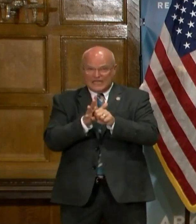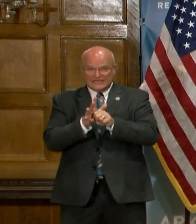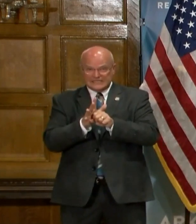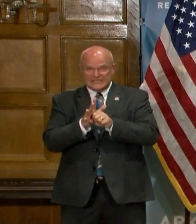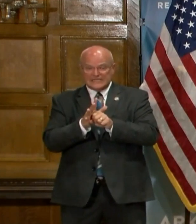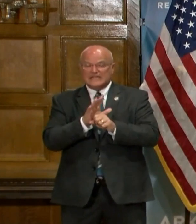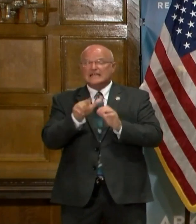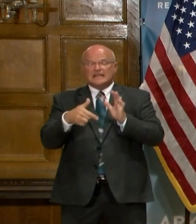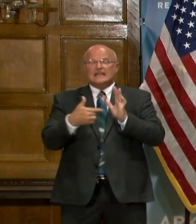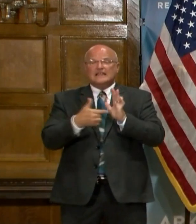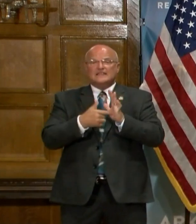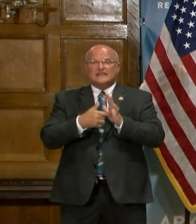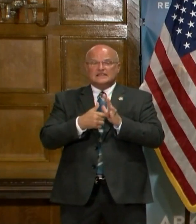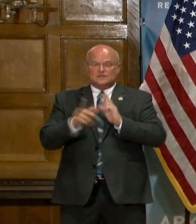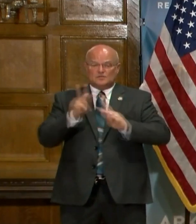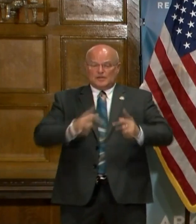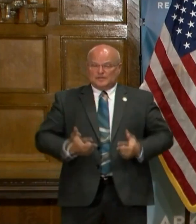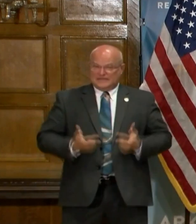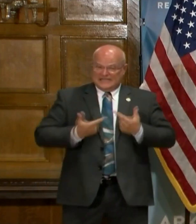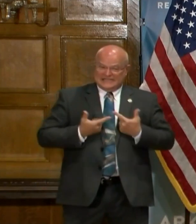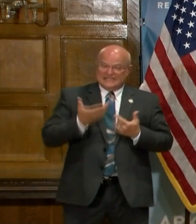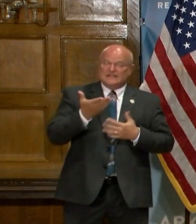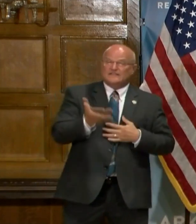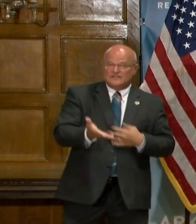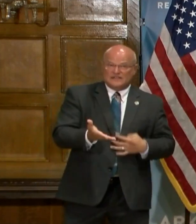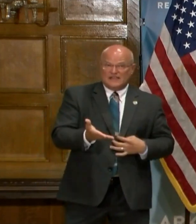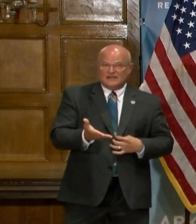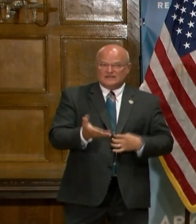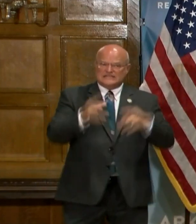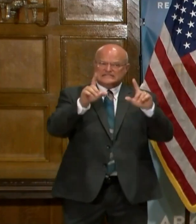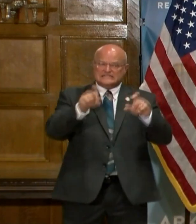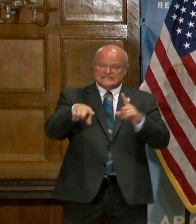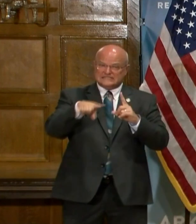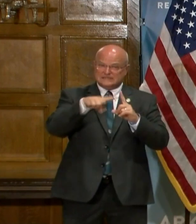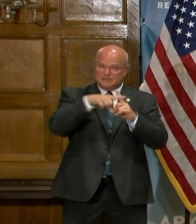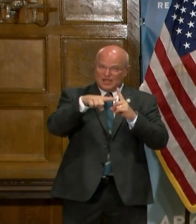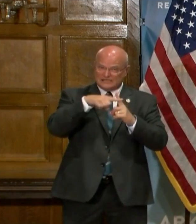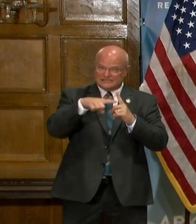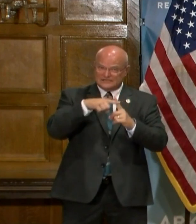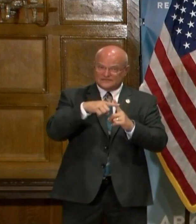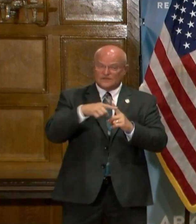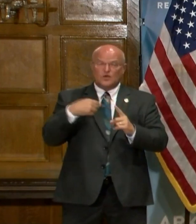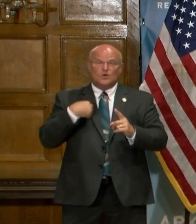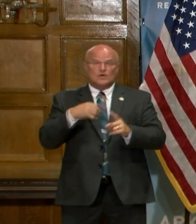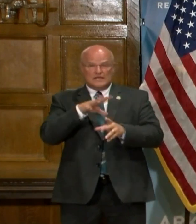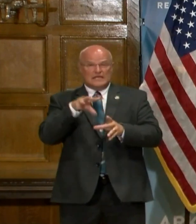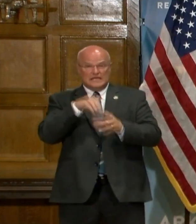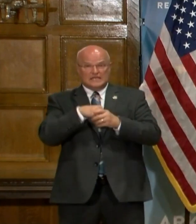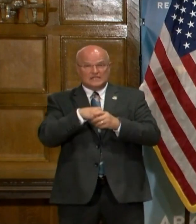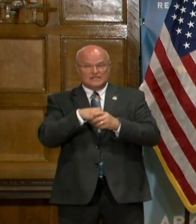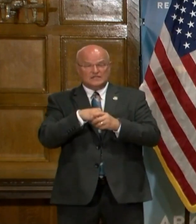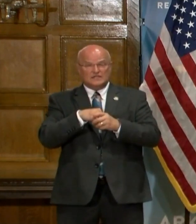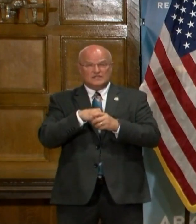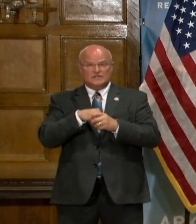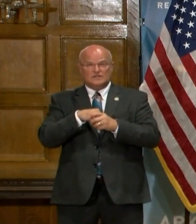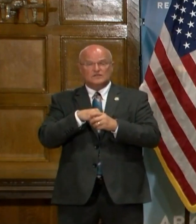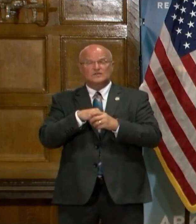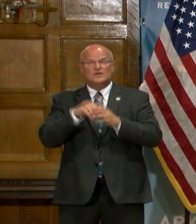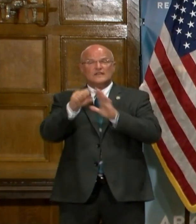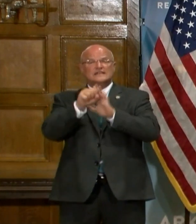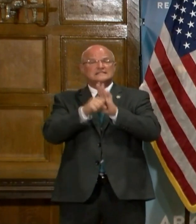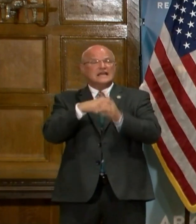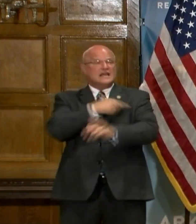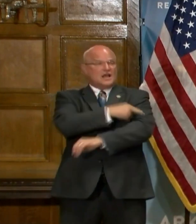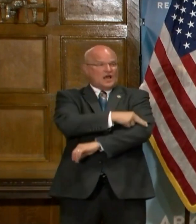COVID-19. These were residents there who then were tested positive. We do include the